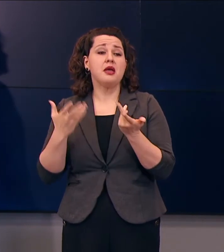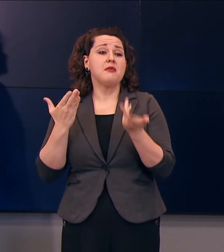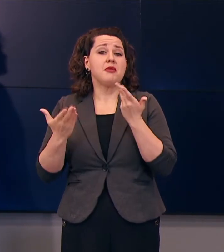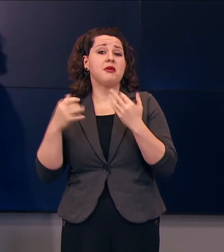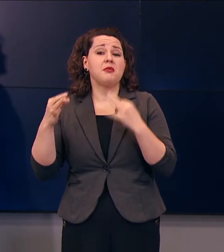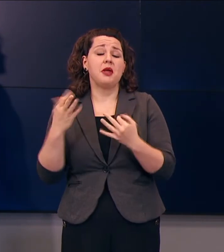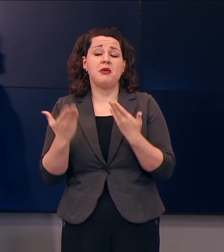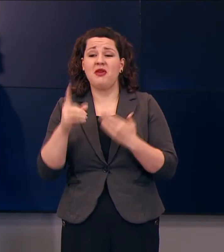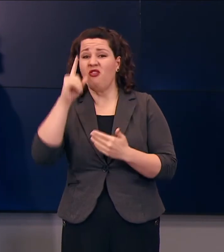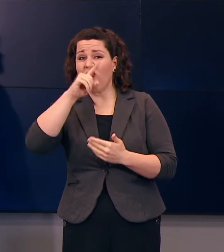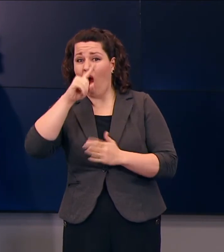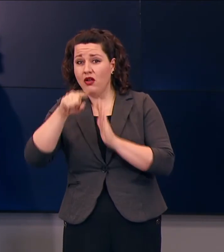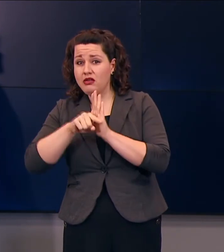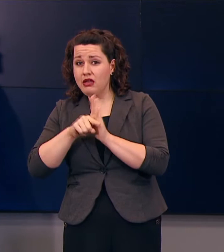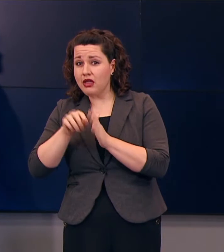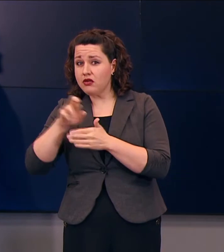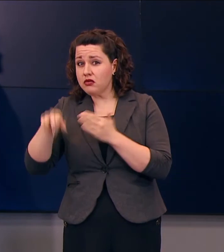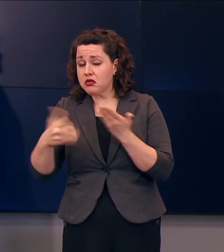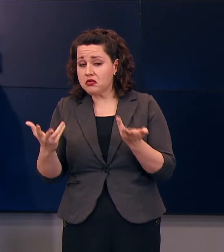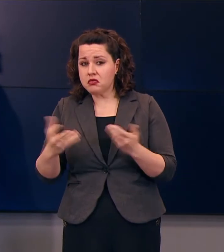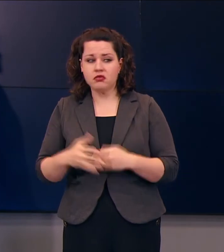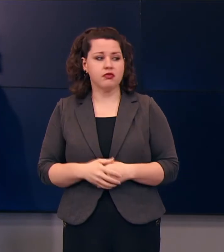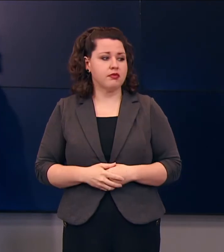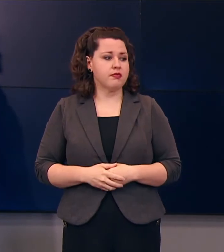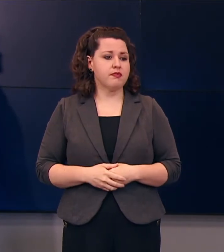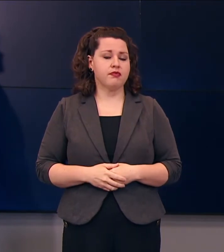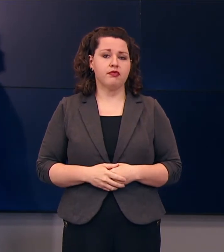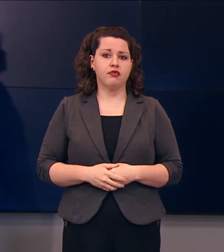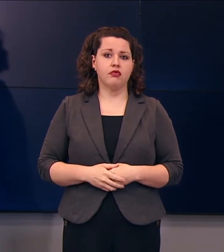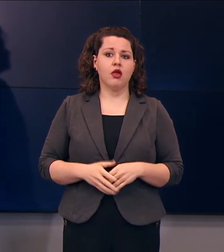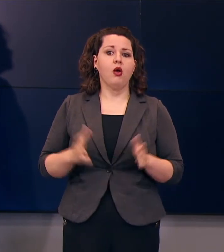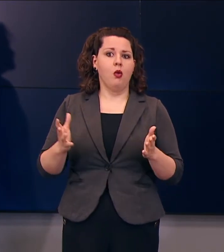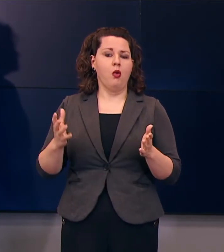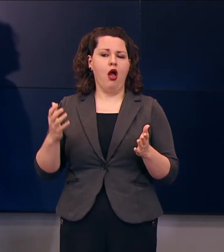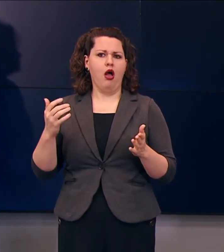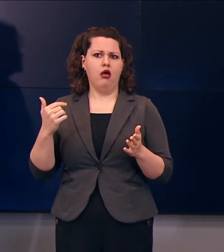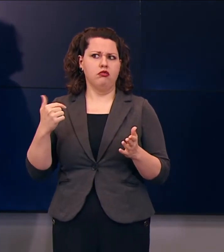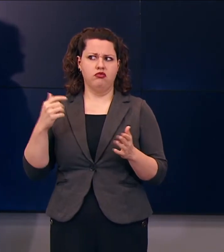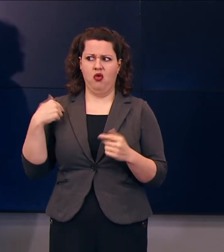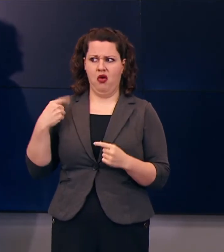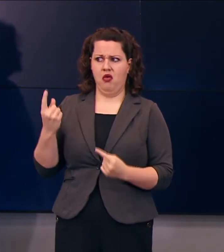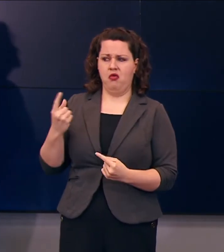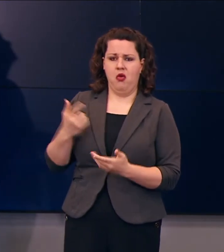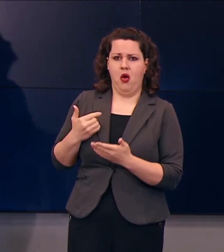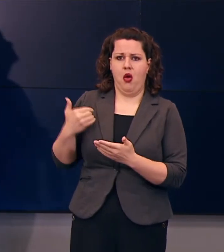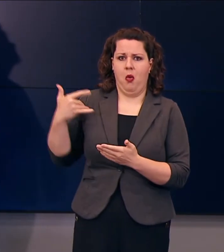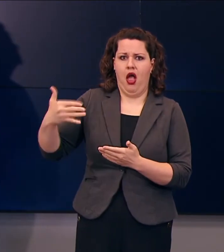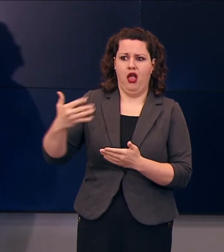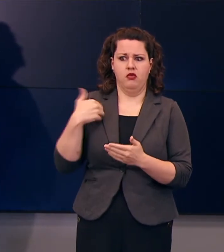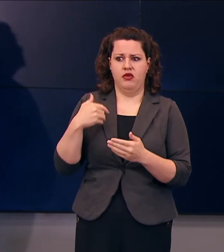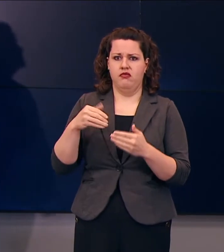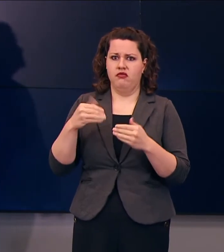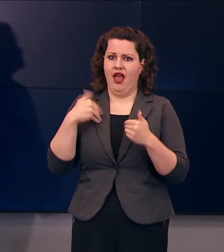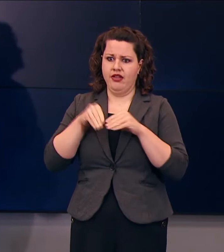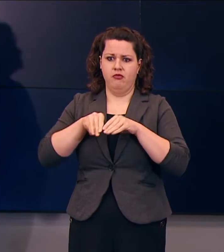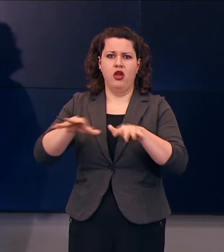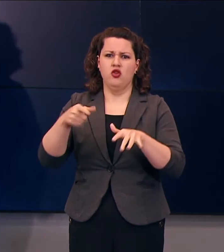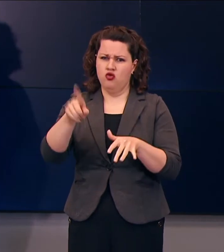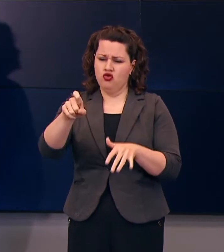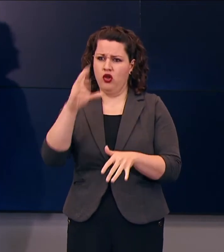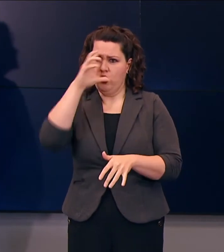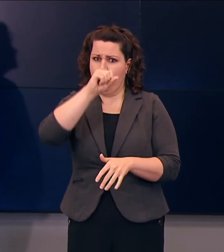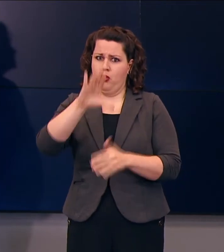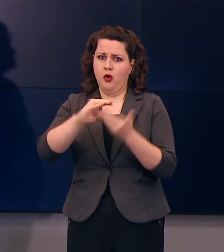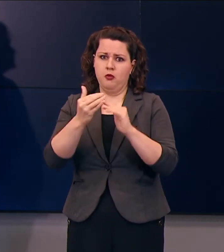negatives likely to be happening? Well, we've been in substantial spreads for quite some time. So to Sarah's point, you should just assume that it's